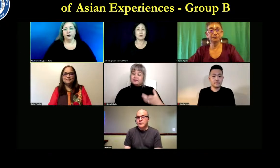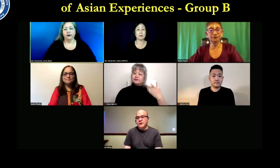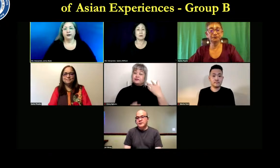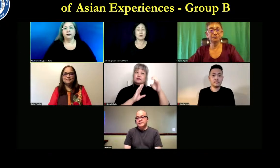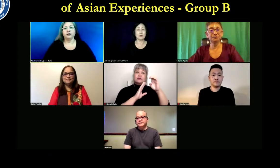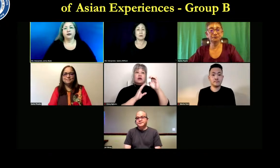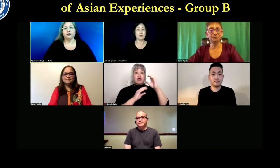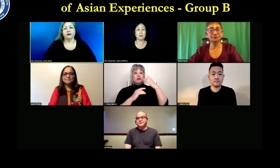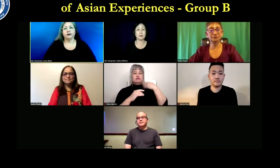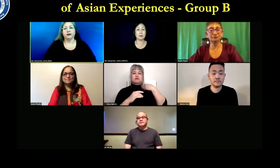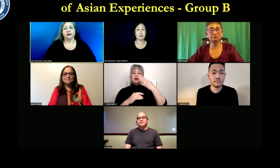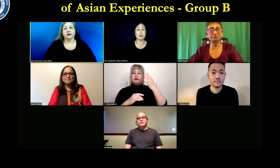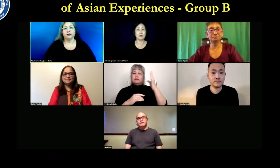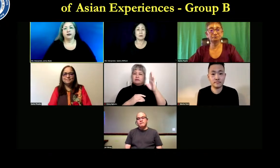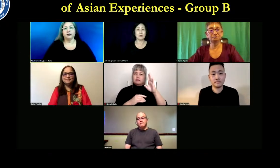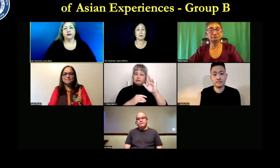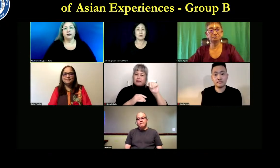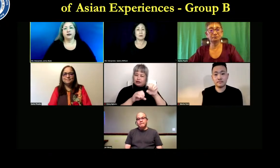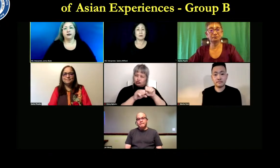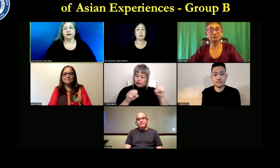her.